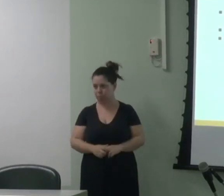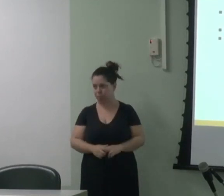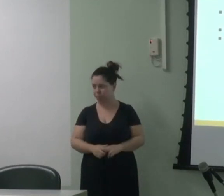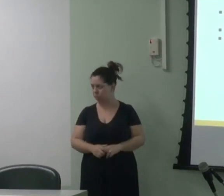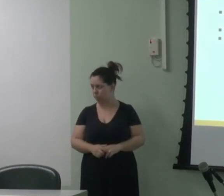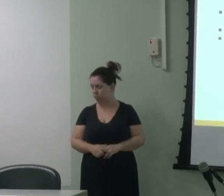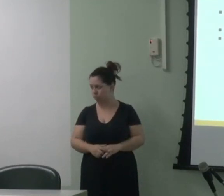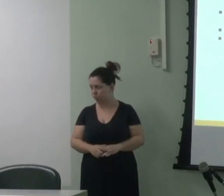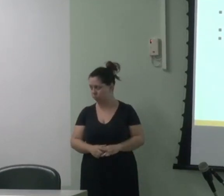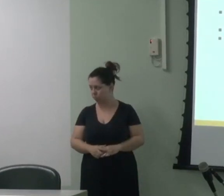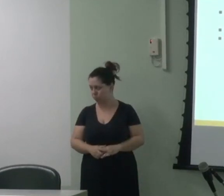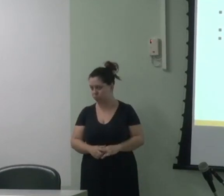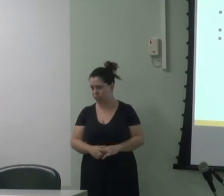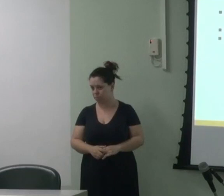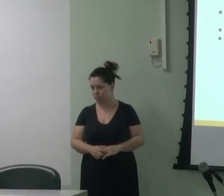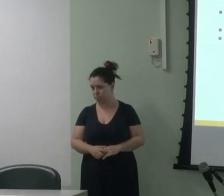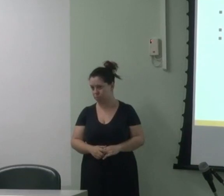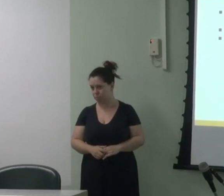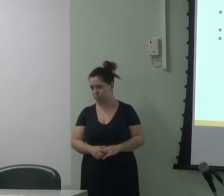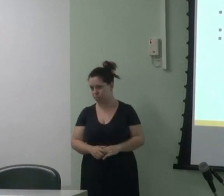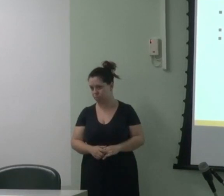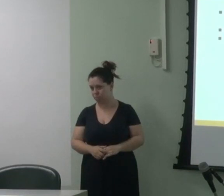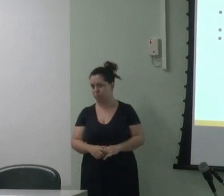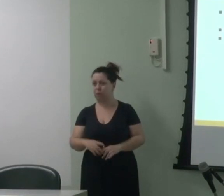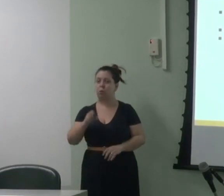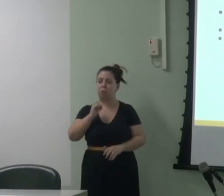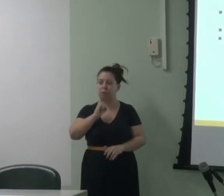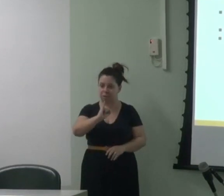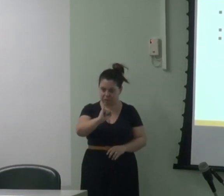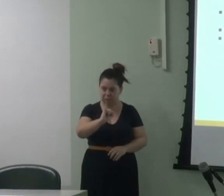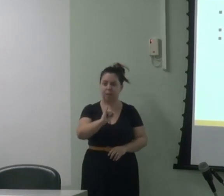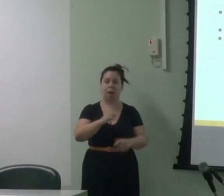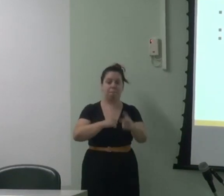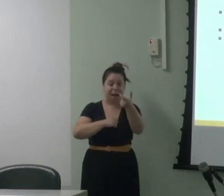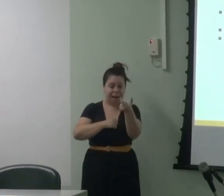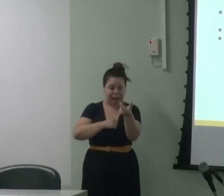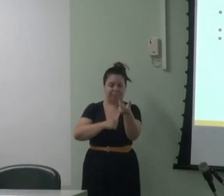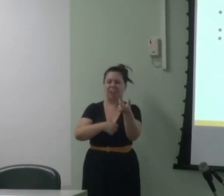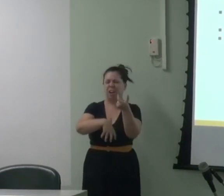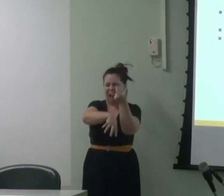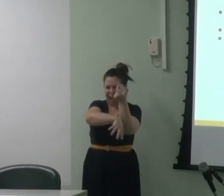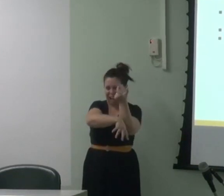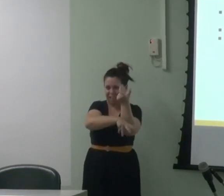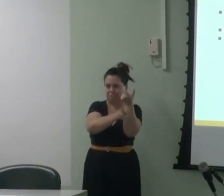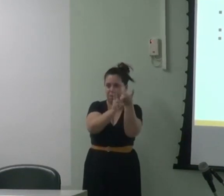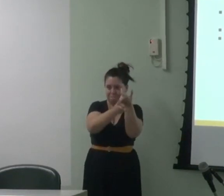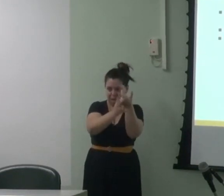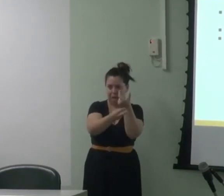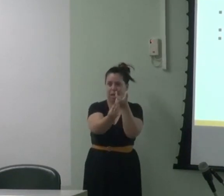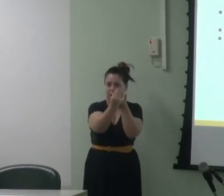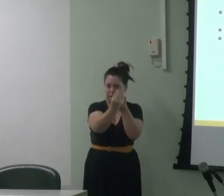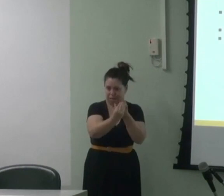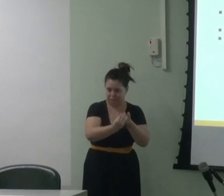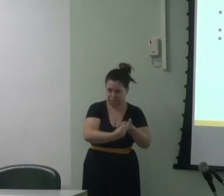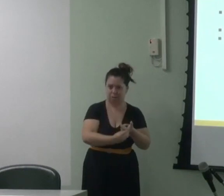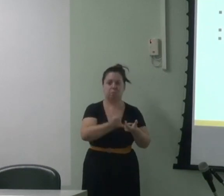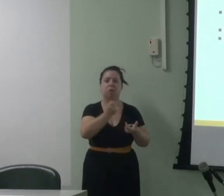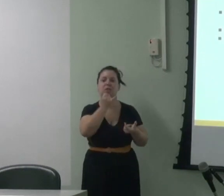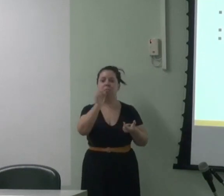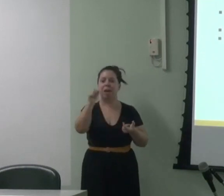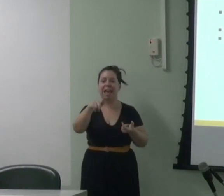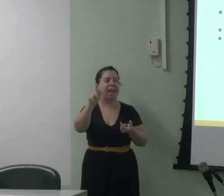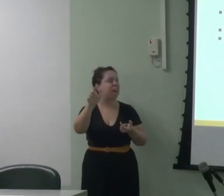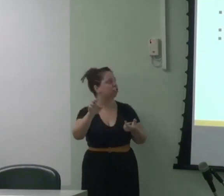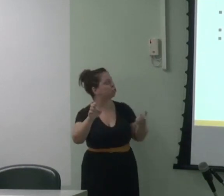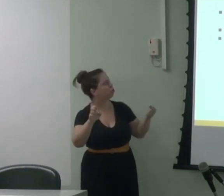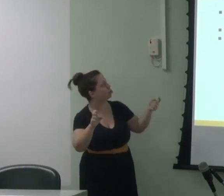to identify words that share the same root. In the example, in simple example below, there is angel, angelic, angelical,